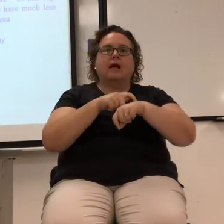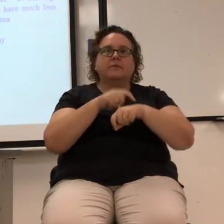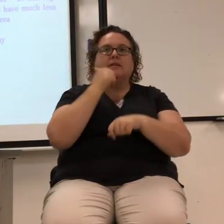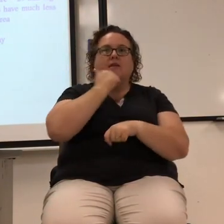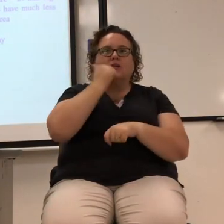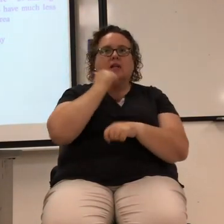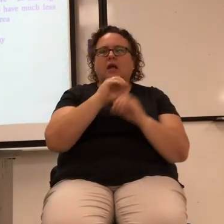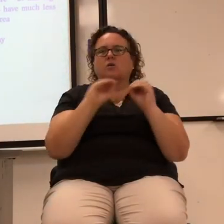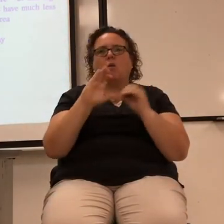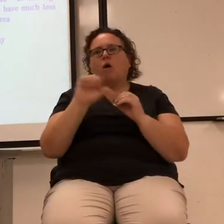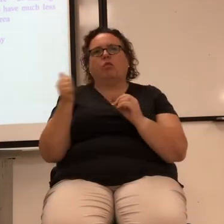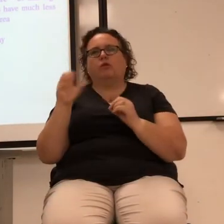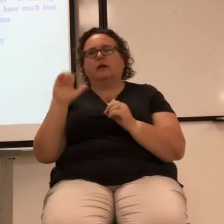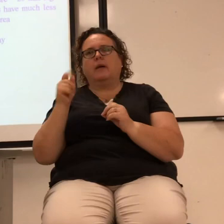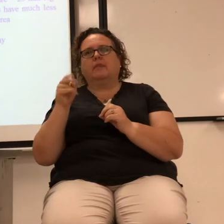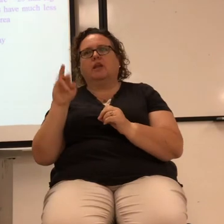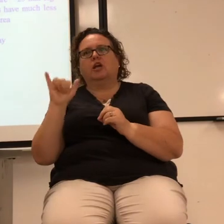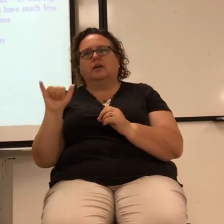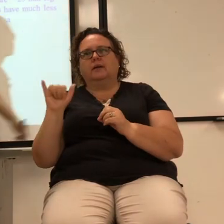that.